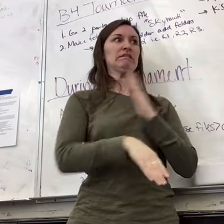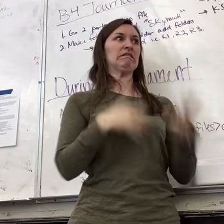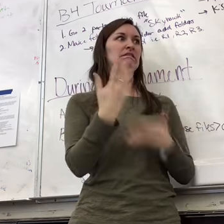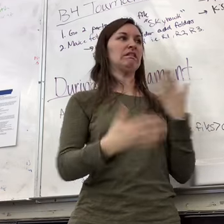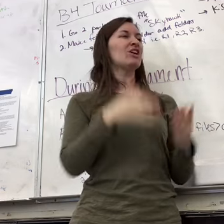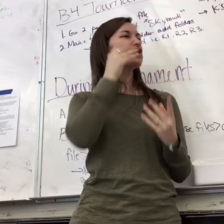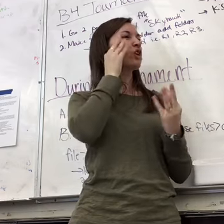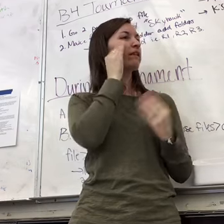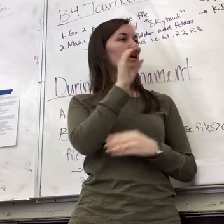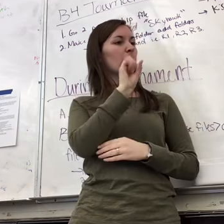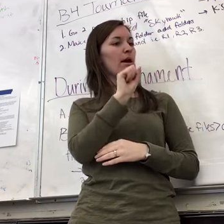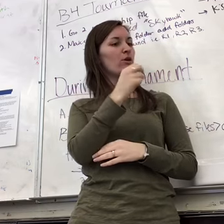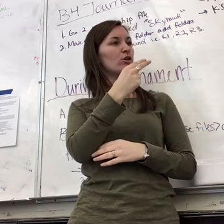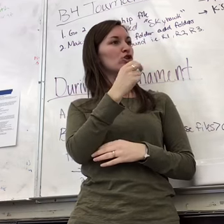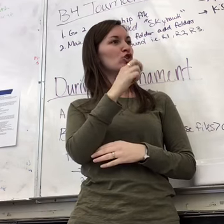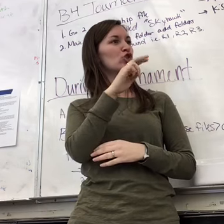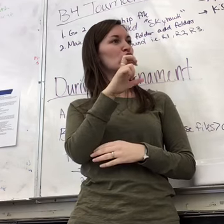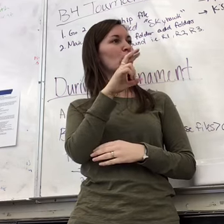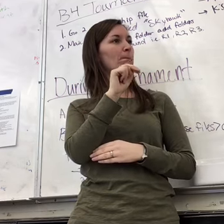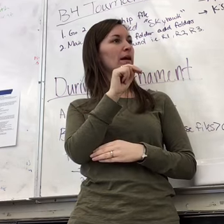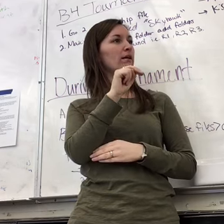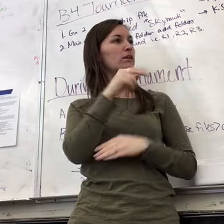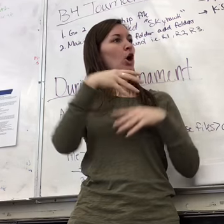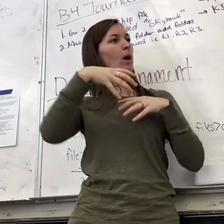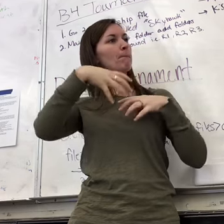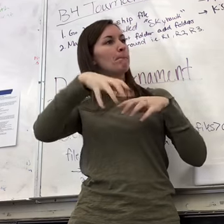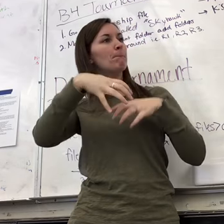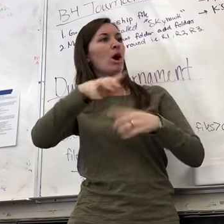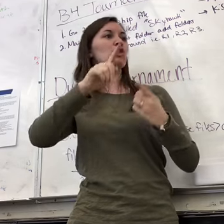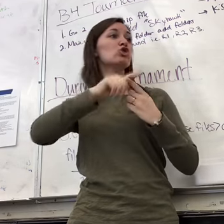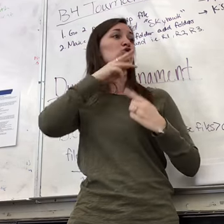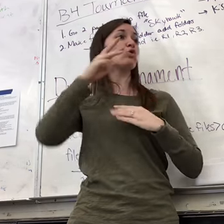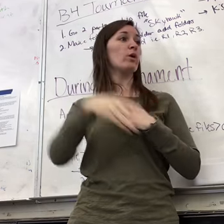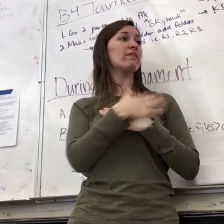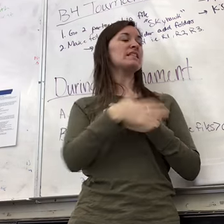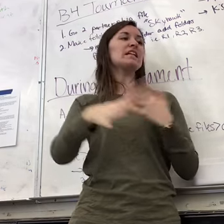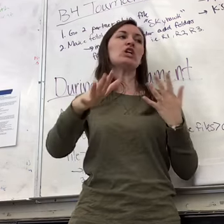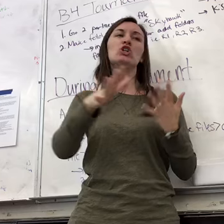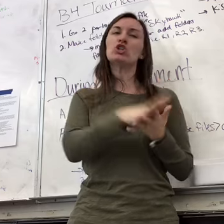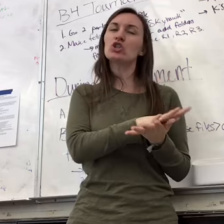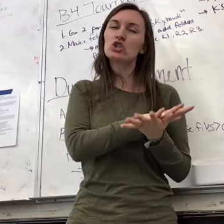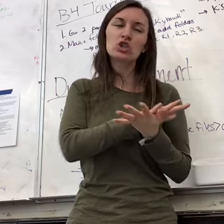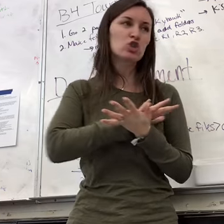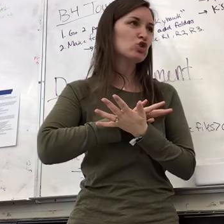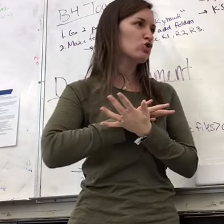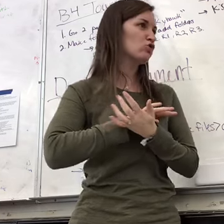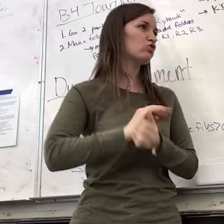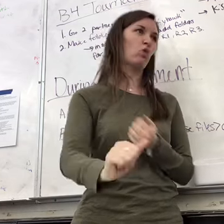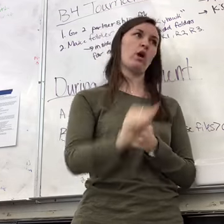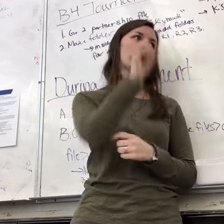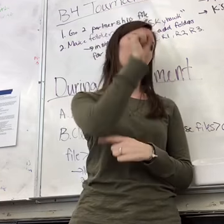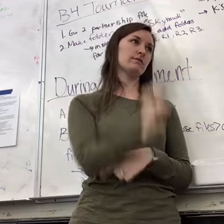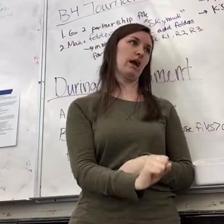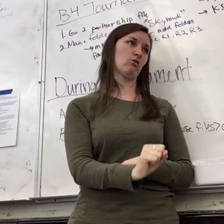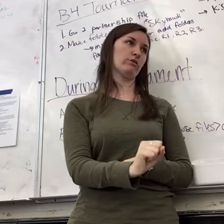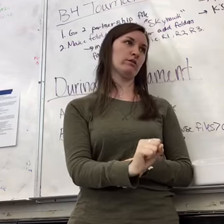which I'll cover in just a second, Sherman's March to the Sea pretty much destroyed the entire infrastructure of the South. And so because of that, that's